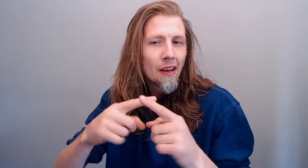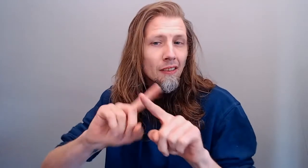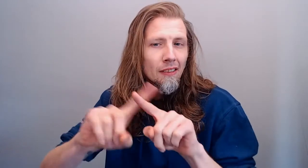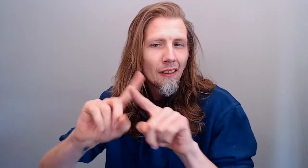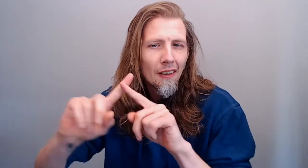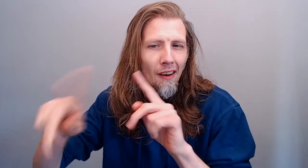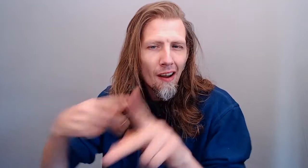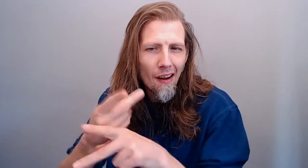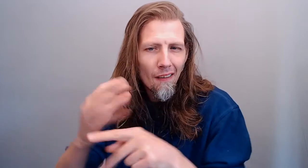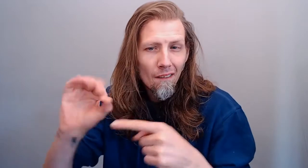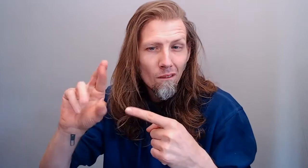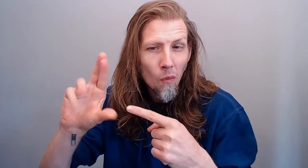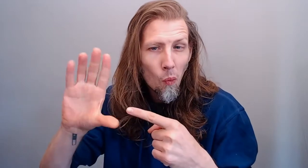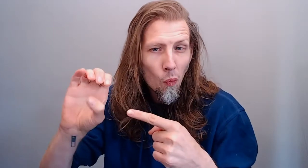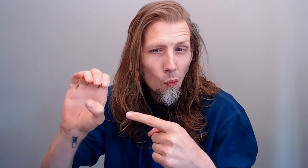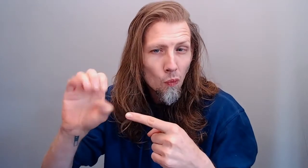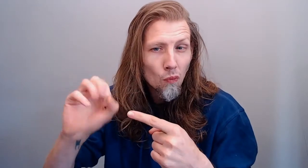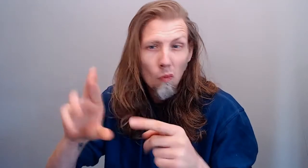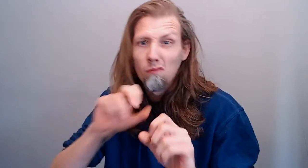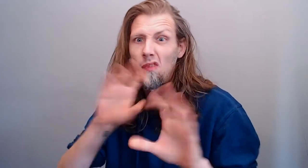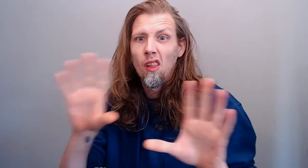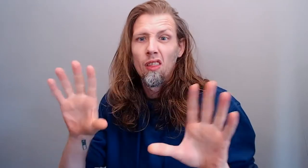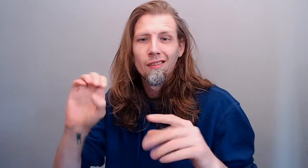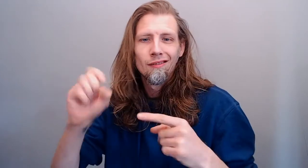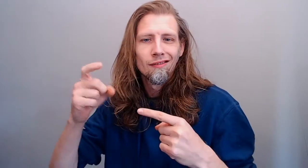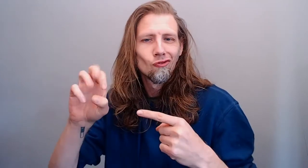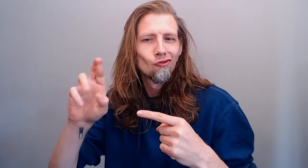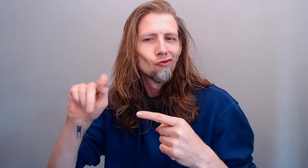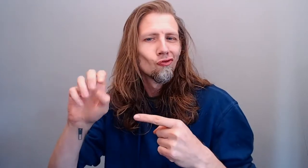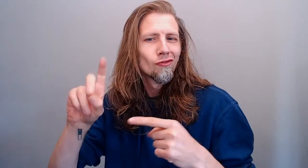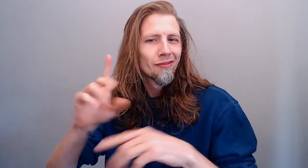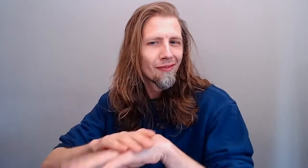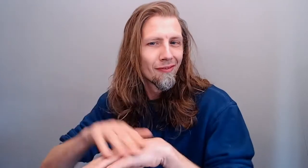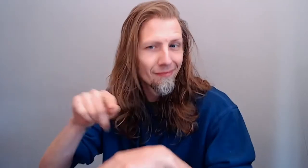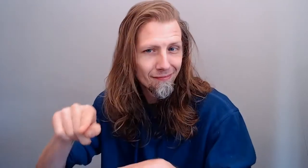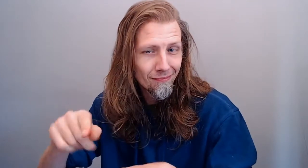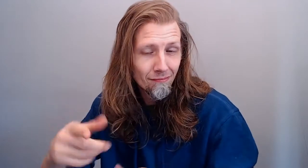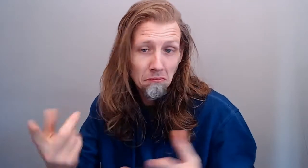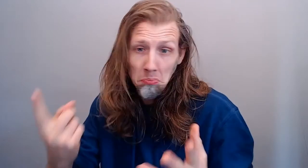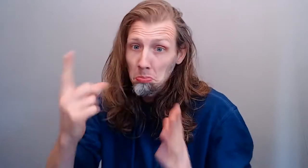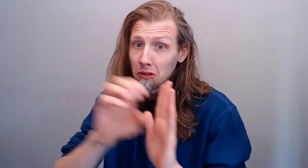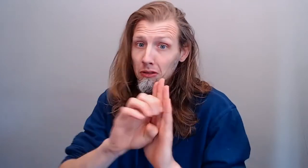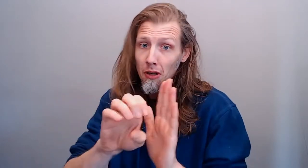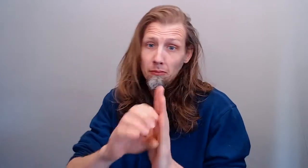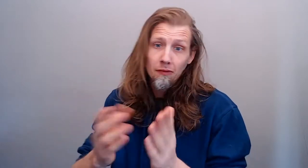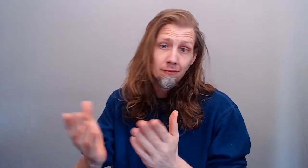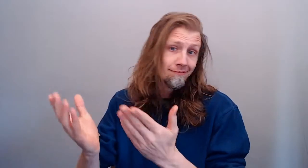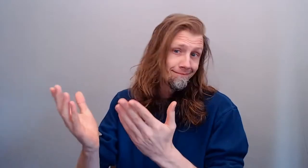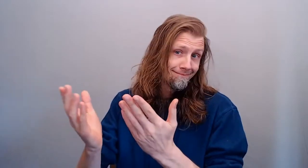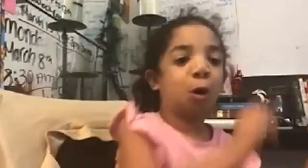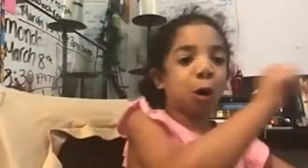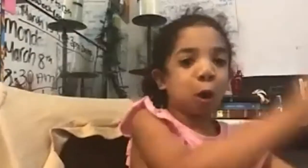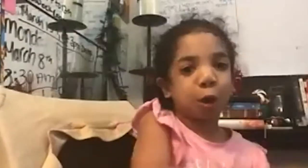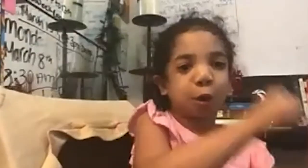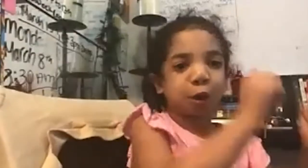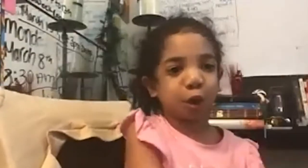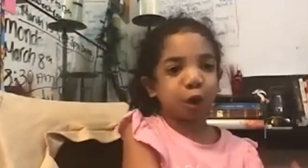different forces are or are not being exerted on them. For example,